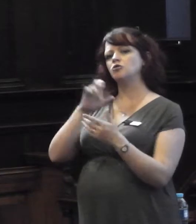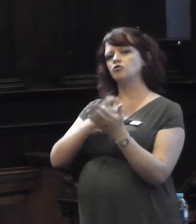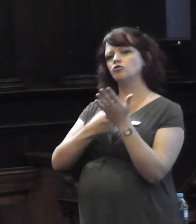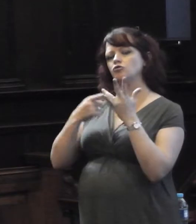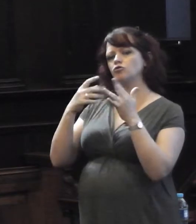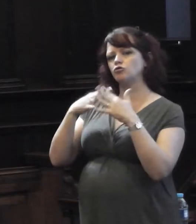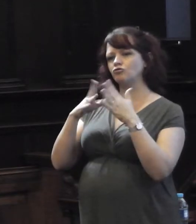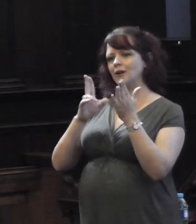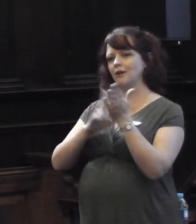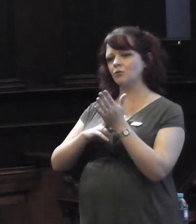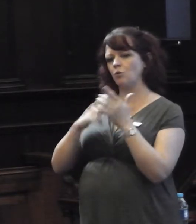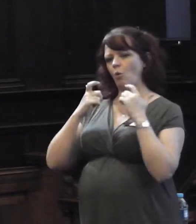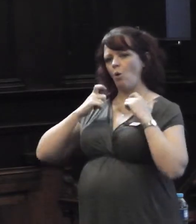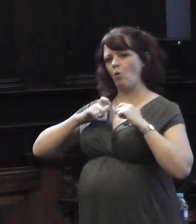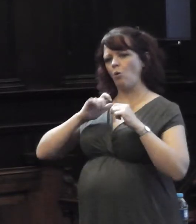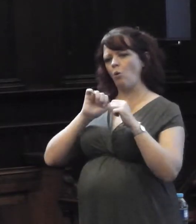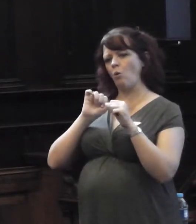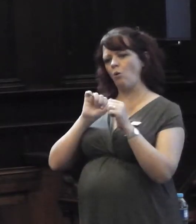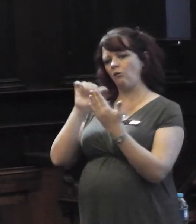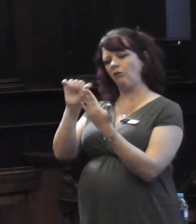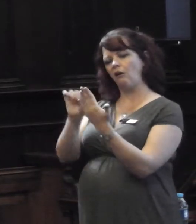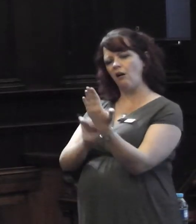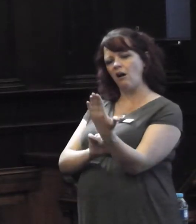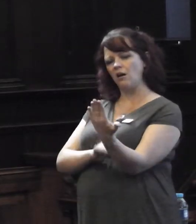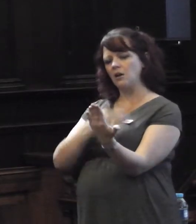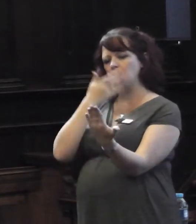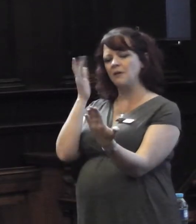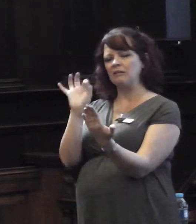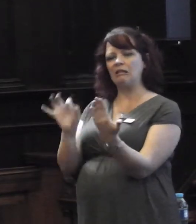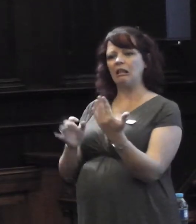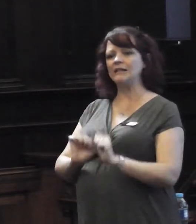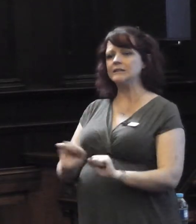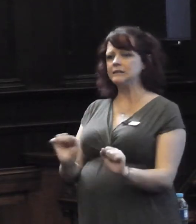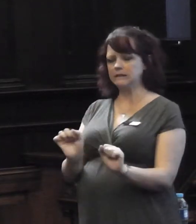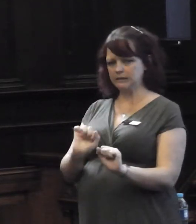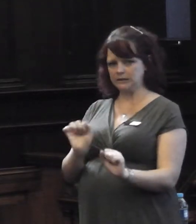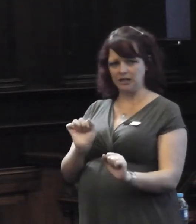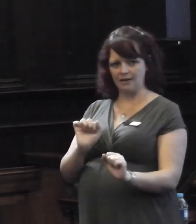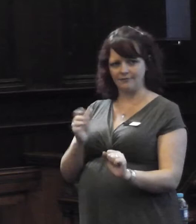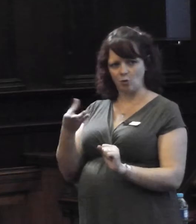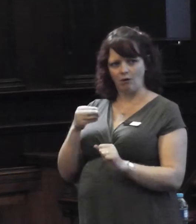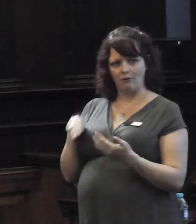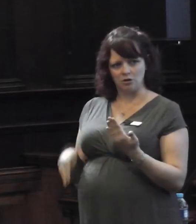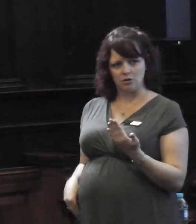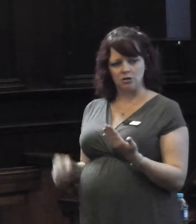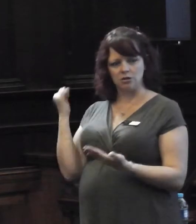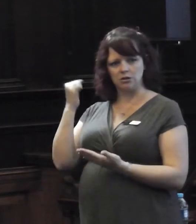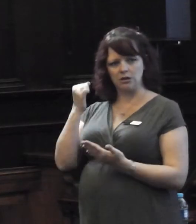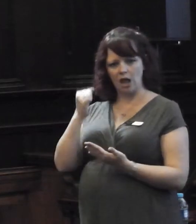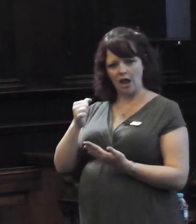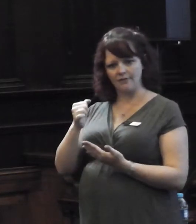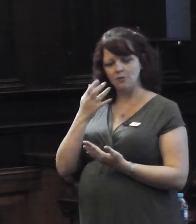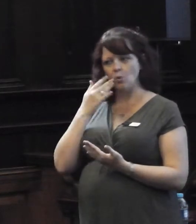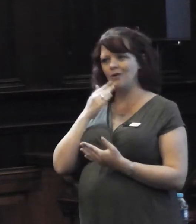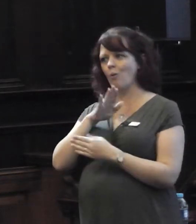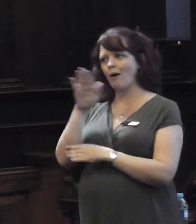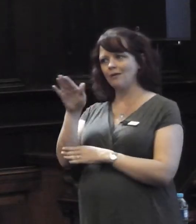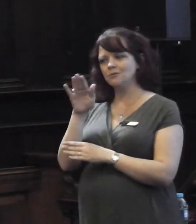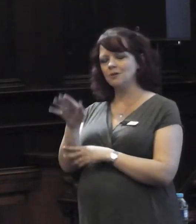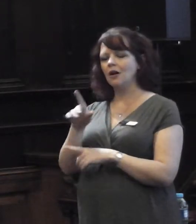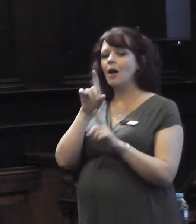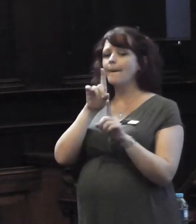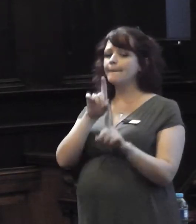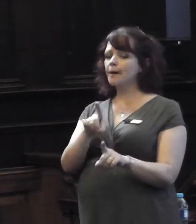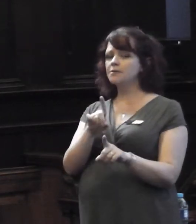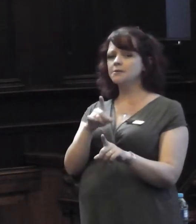at present exist for carrying knives or other offensive weapons in public, although,